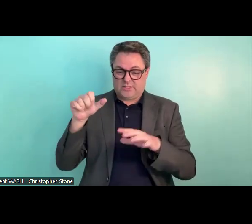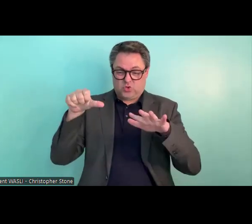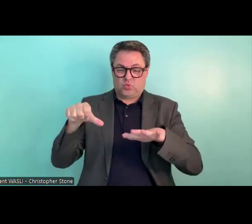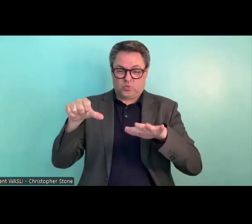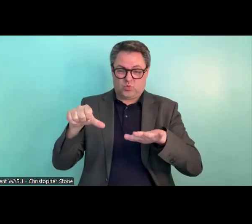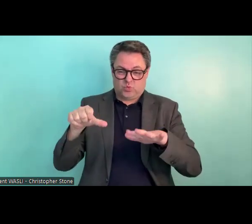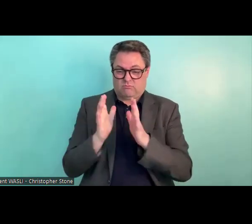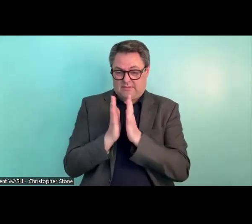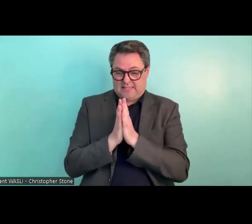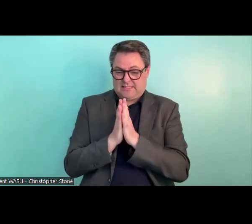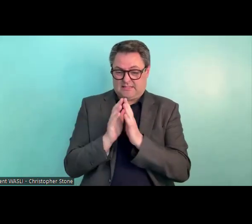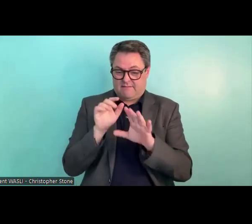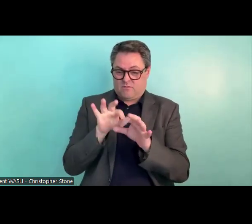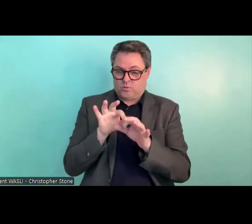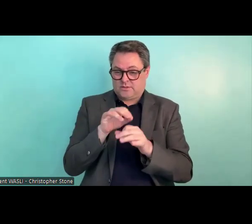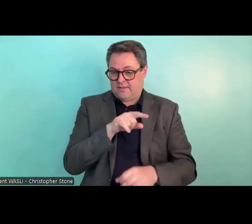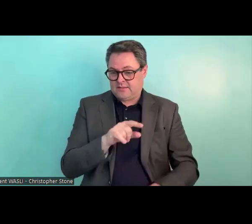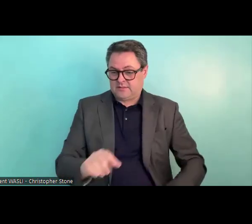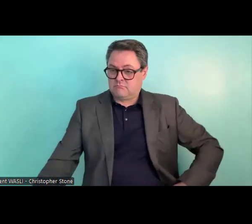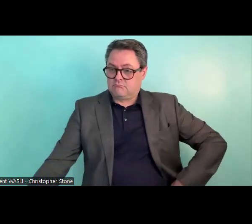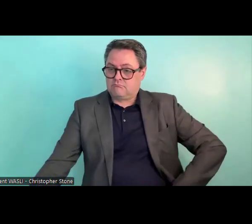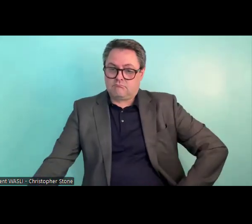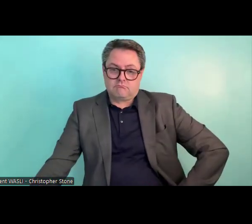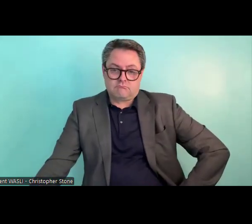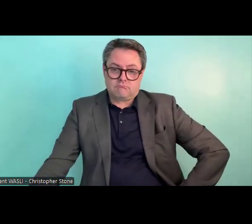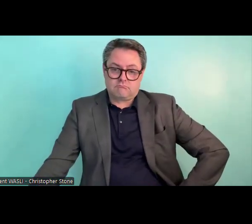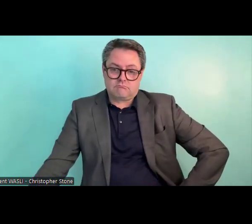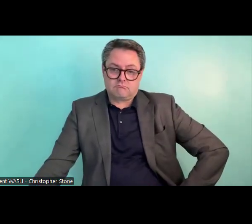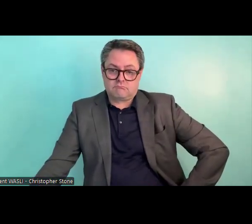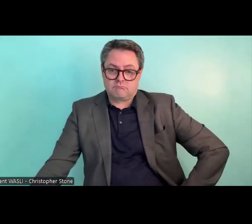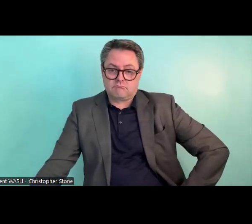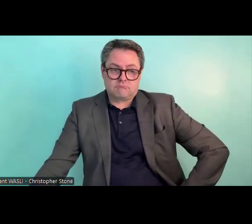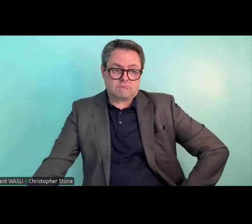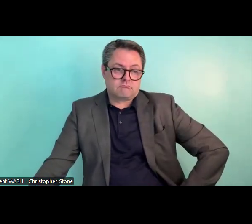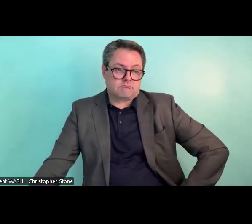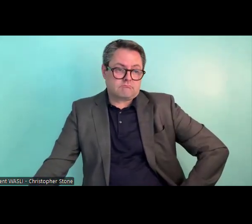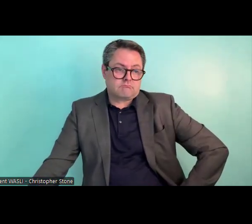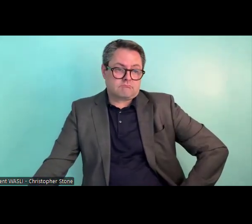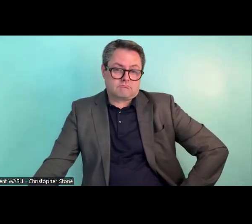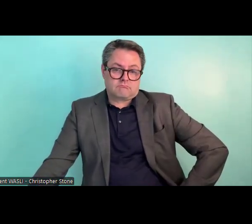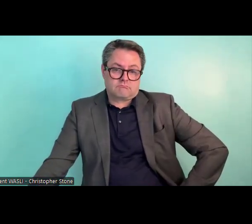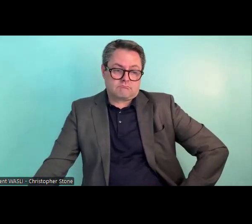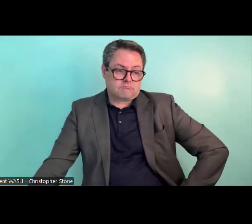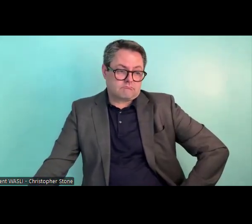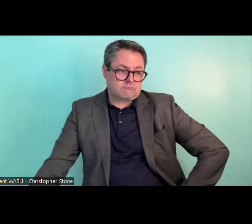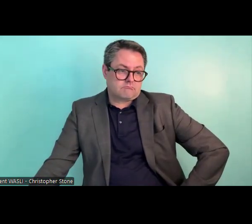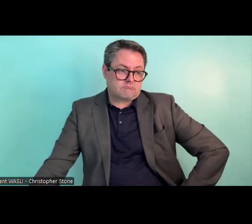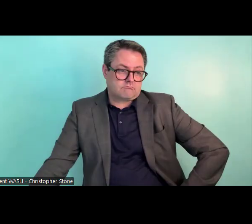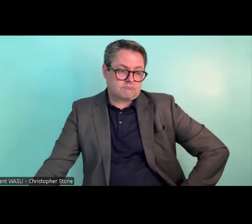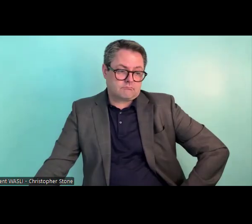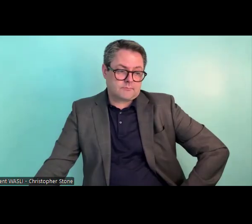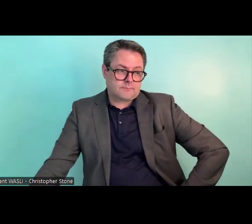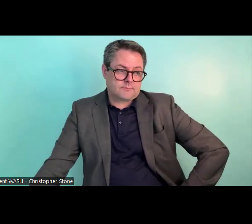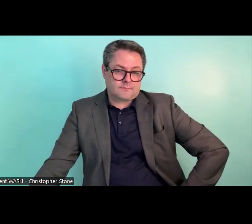So the question again on this form, voting in agreement means that you are agreeing to us holding this meeting on the 20th of